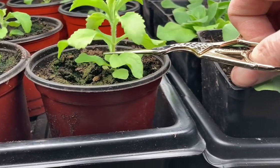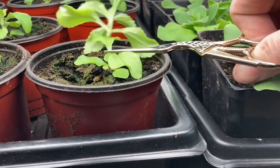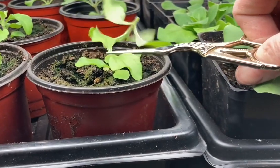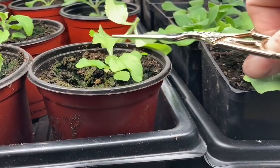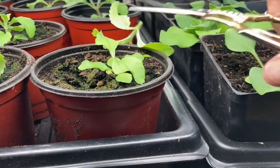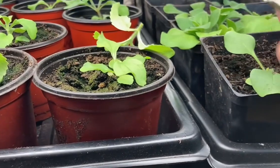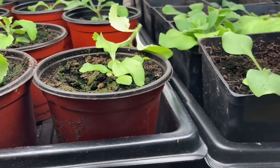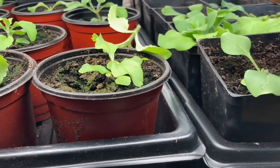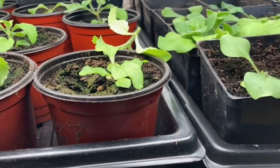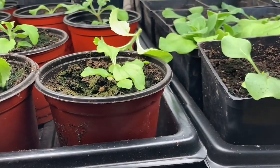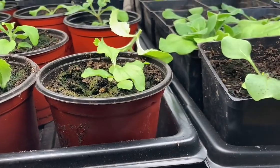rest of them.